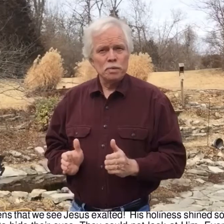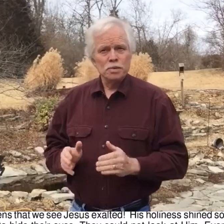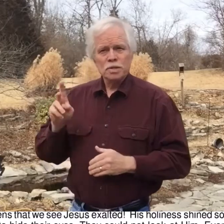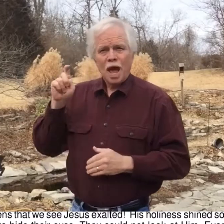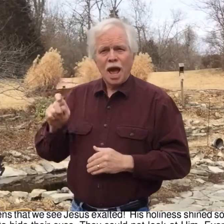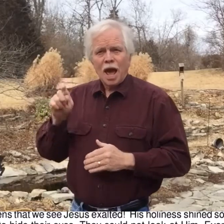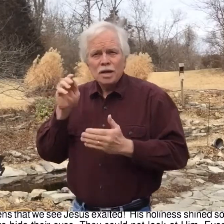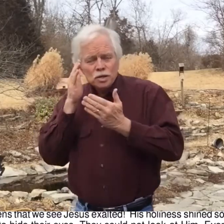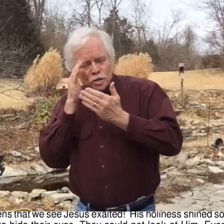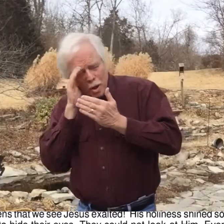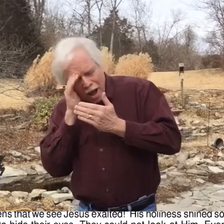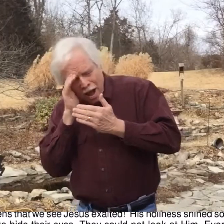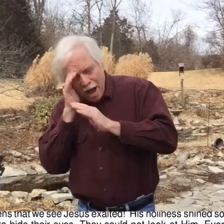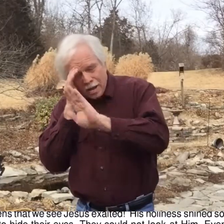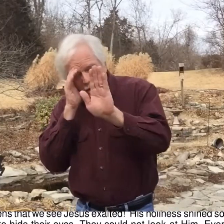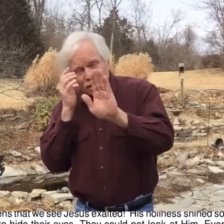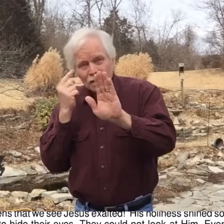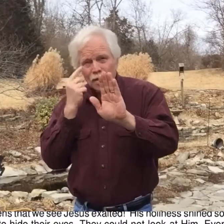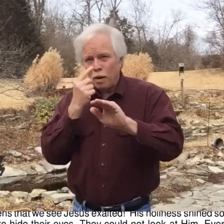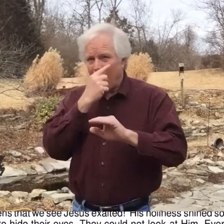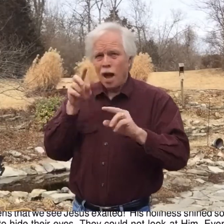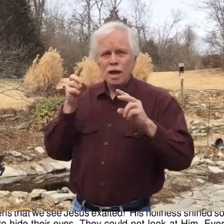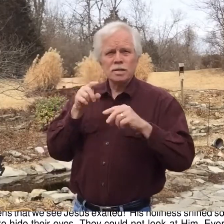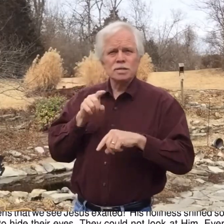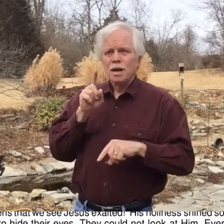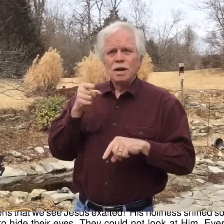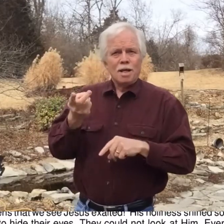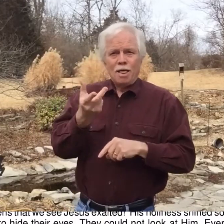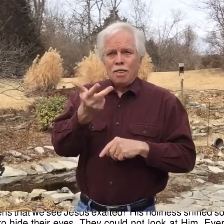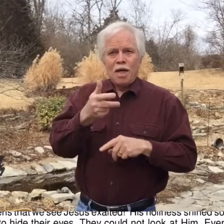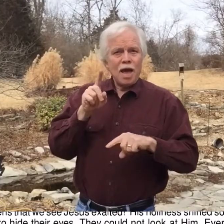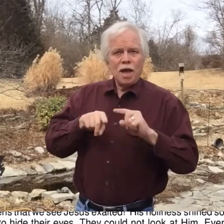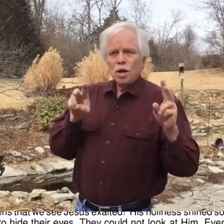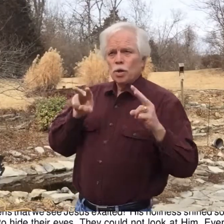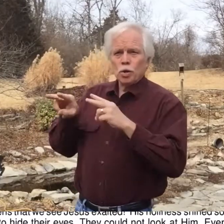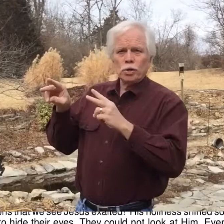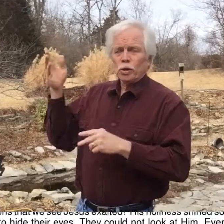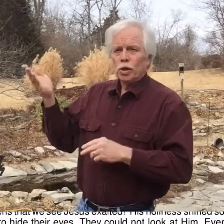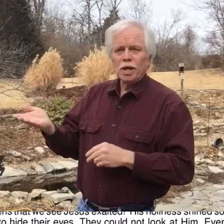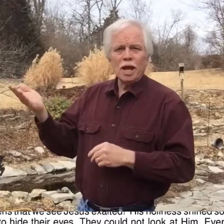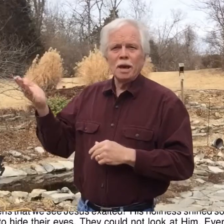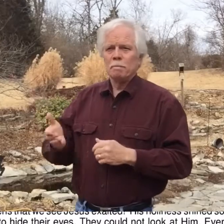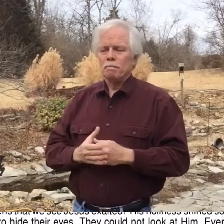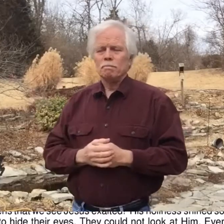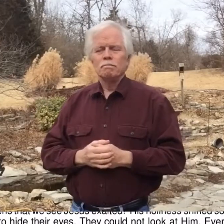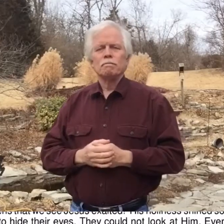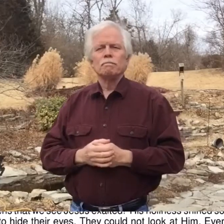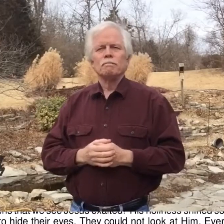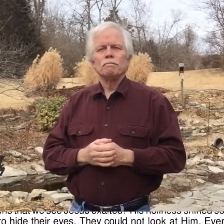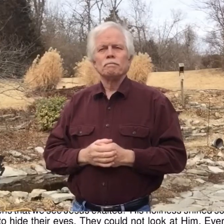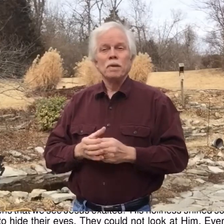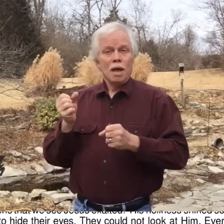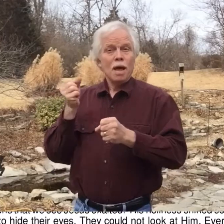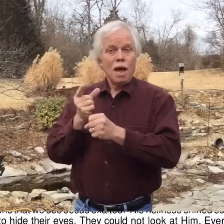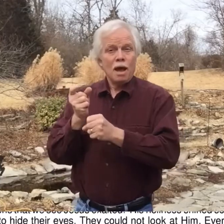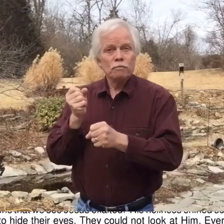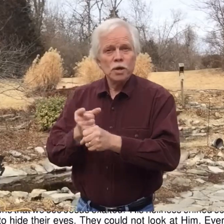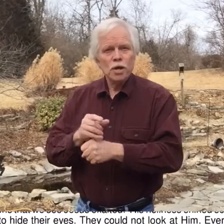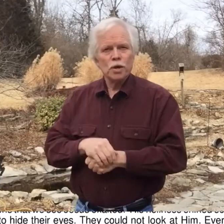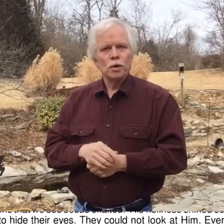had to hide their eyes. They couldn't look at him. Every year